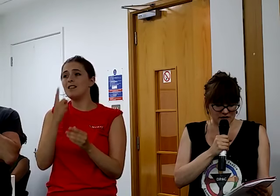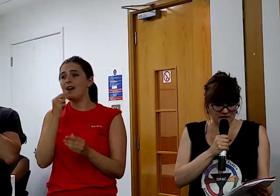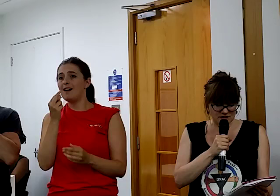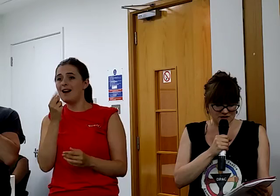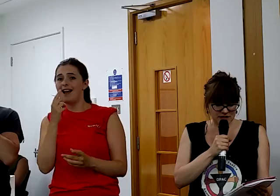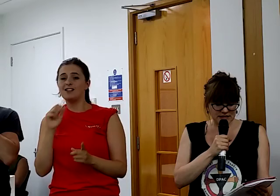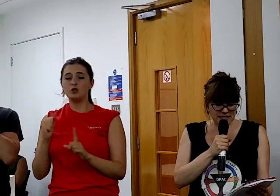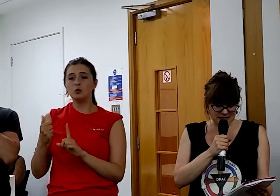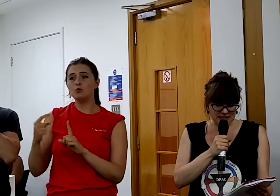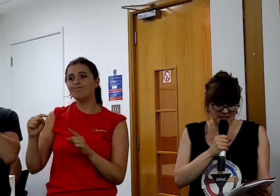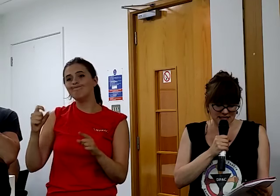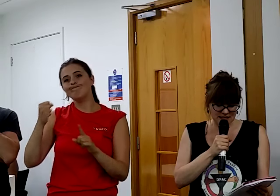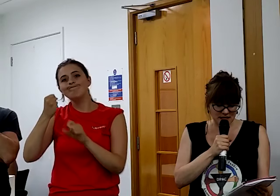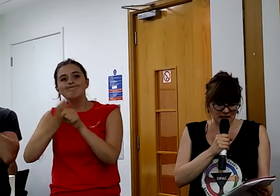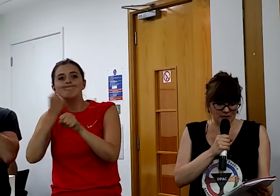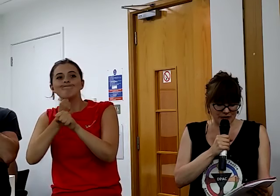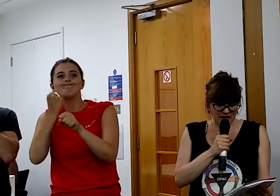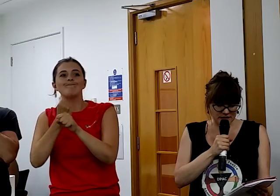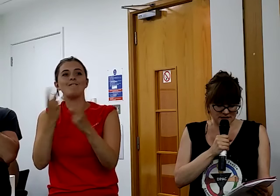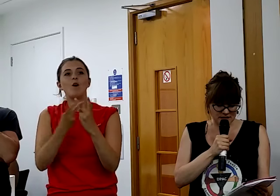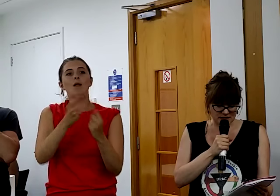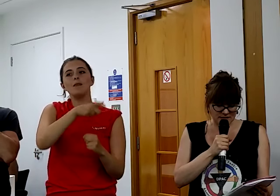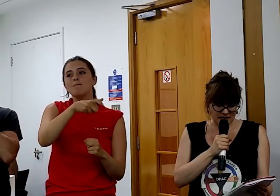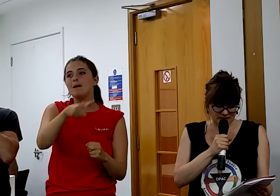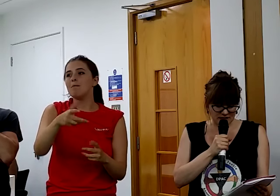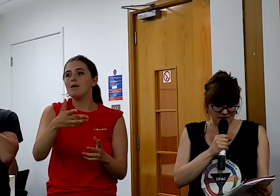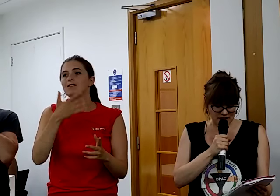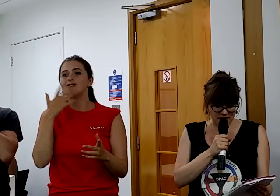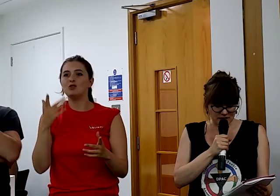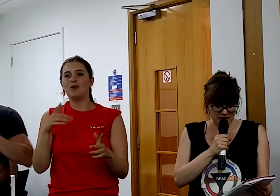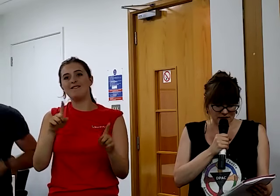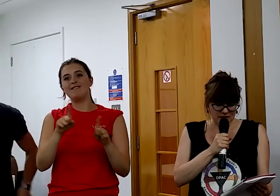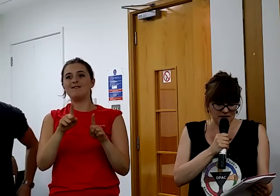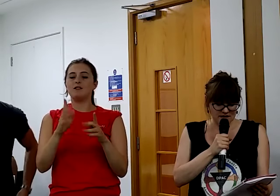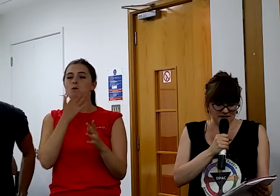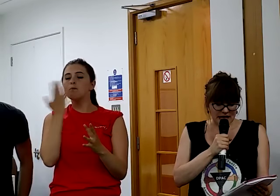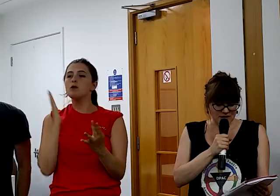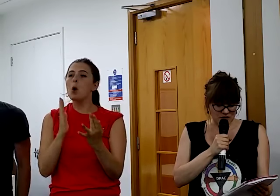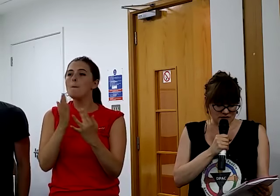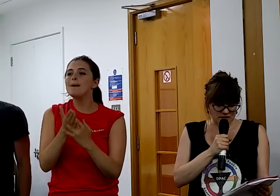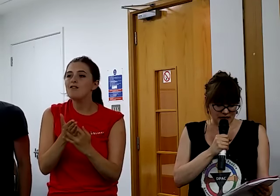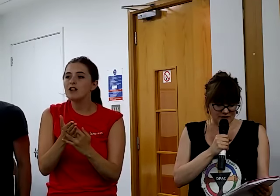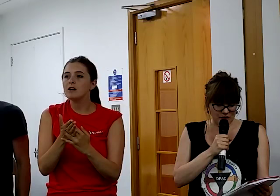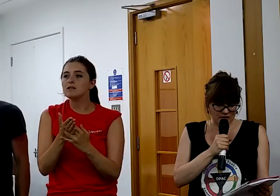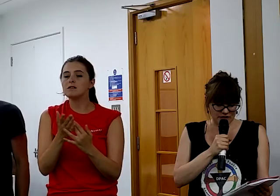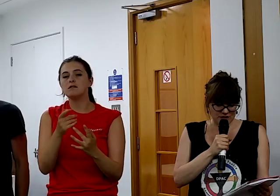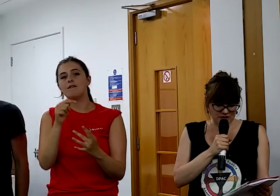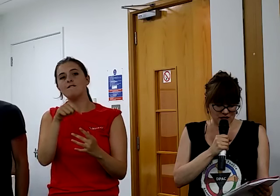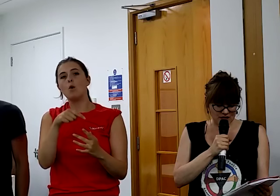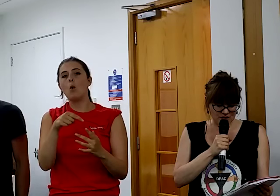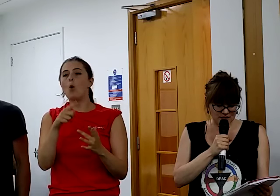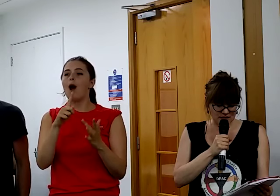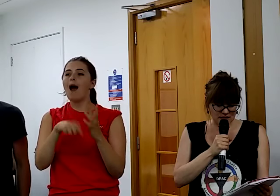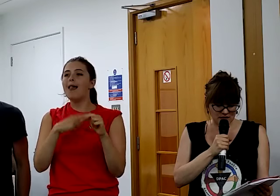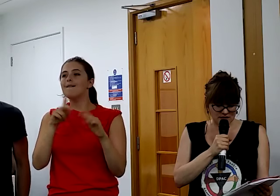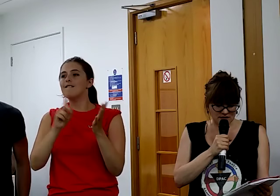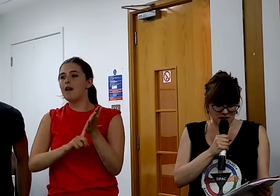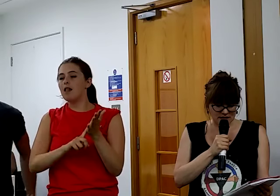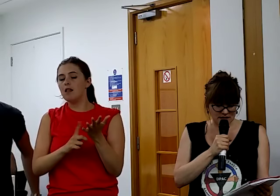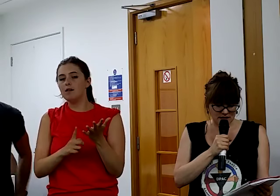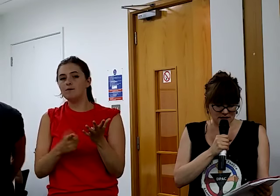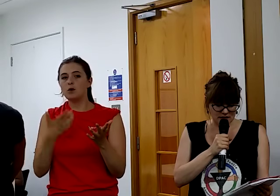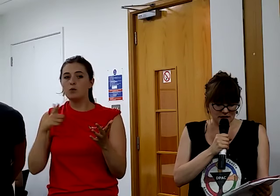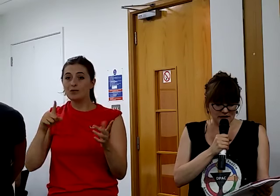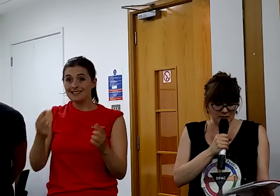has to suffer such indignities and barriers to independent living. This is our chance to make far-reaching changes in